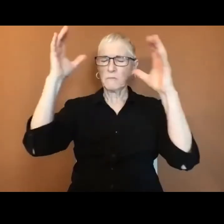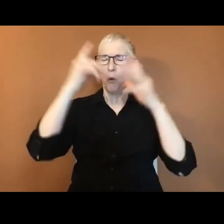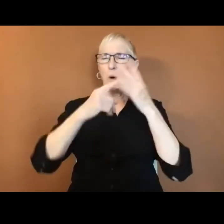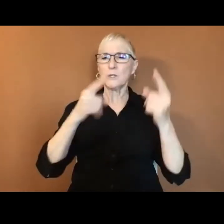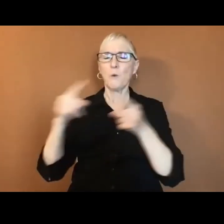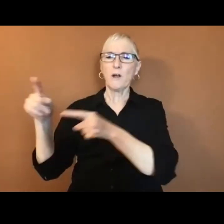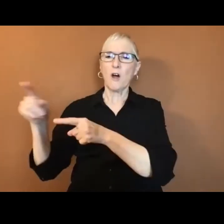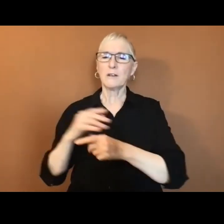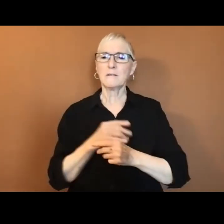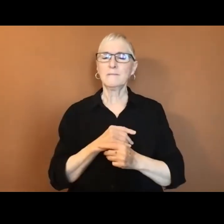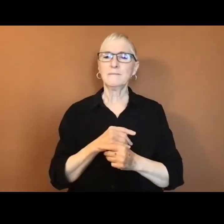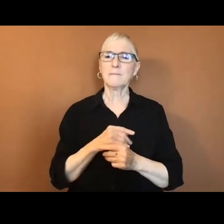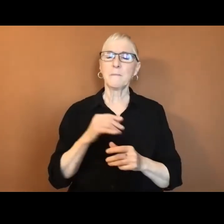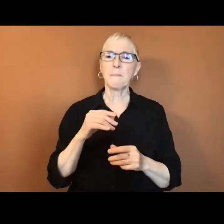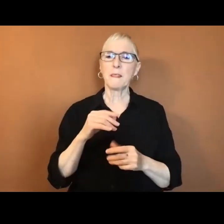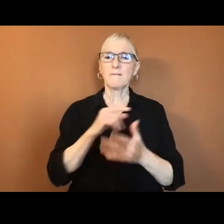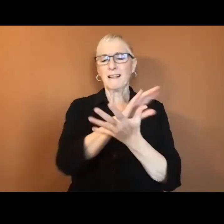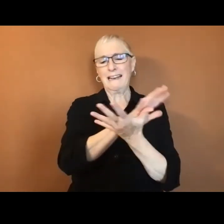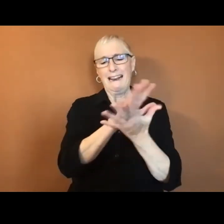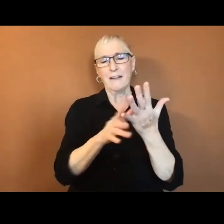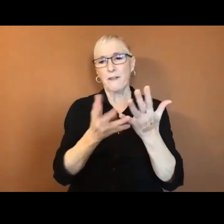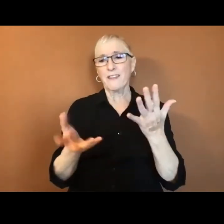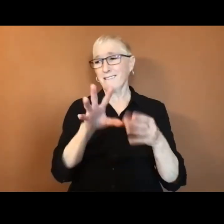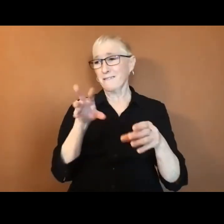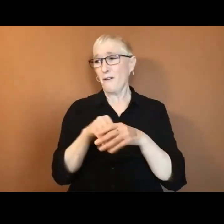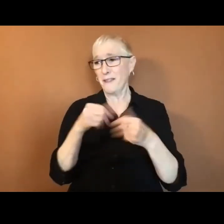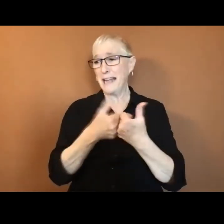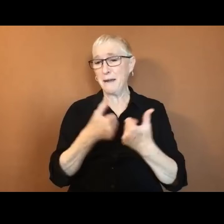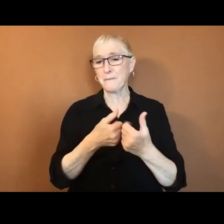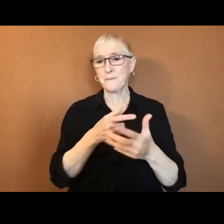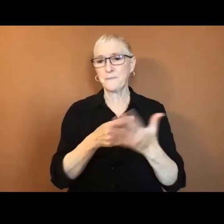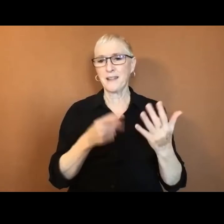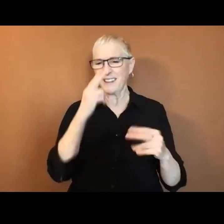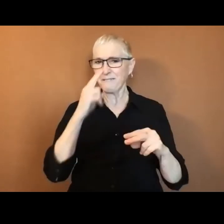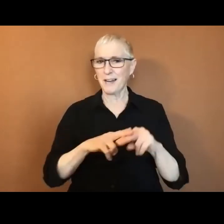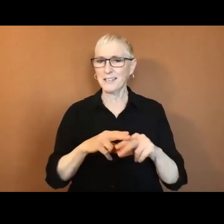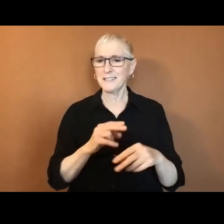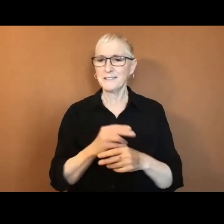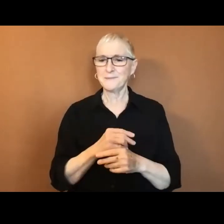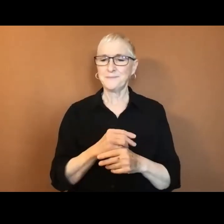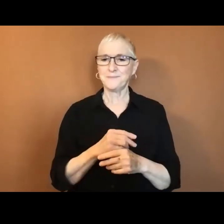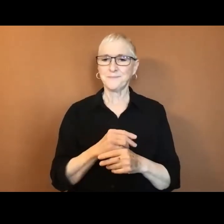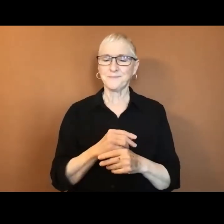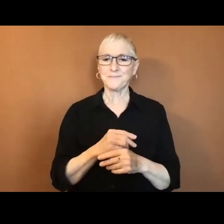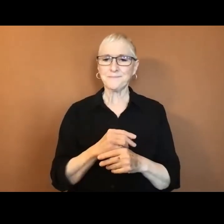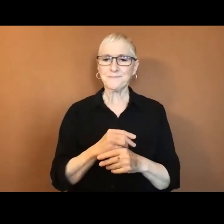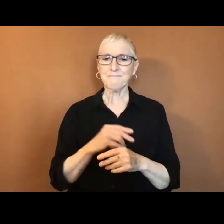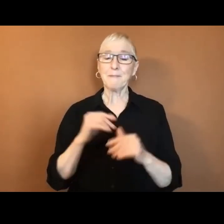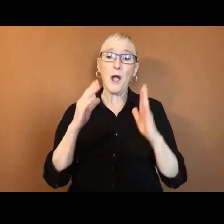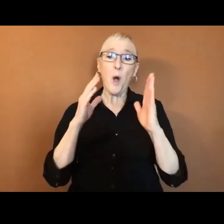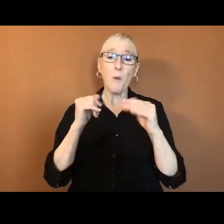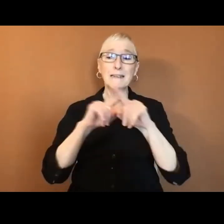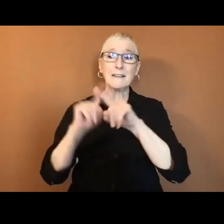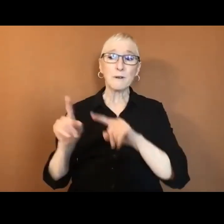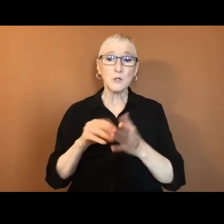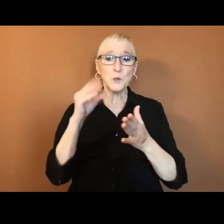on. So all of these components come into the game, and I think that it's kind of fun, because the hope is that different students